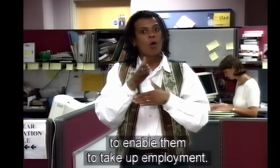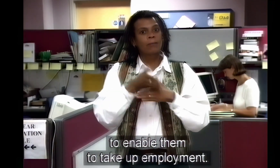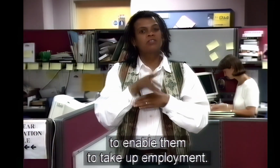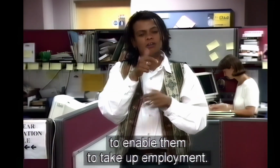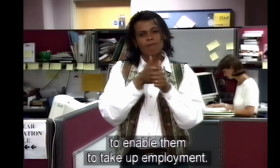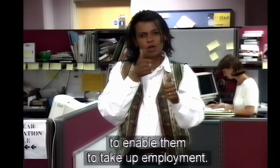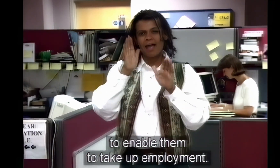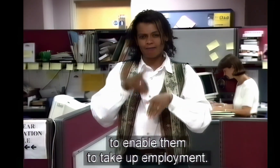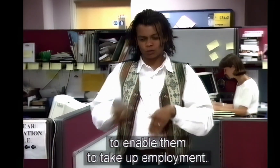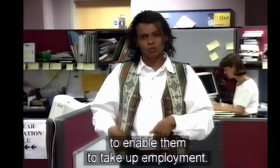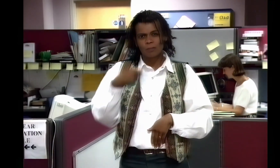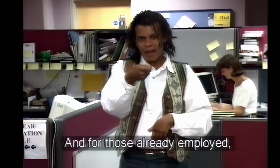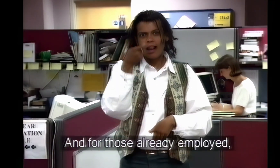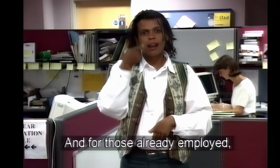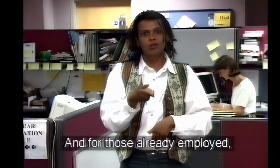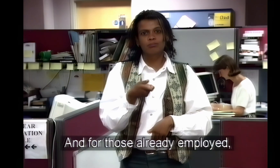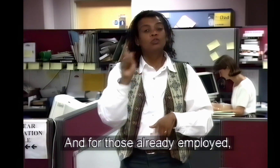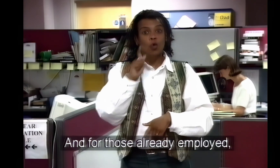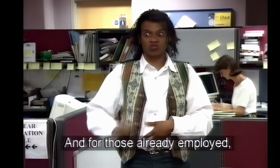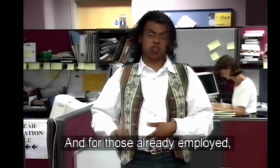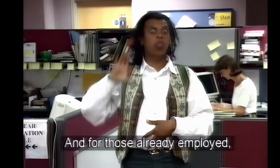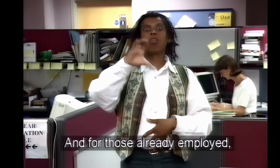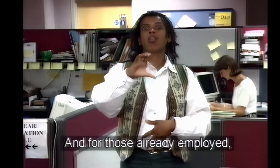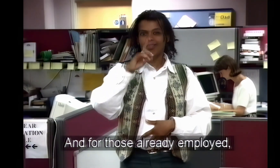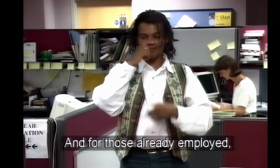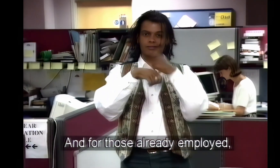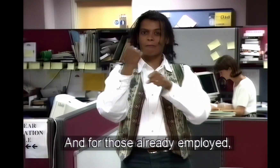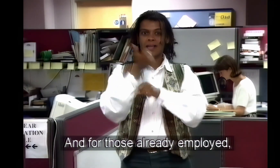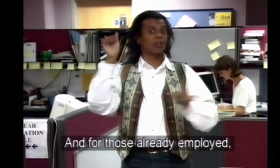in employment, the employer's contributions aren't so excessive that they'll be put off.